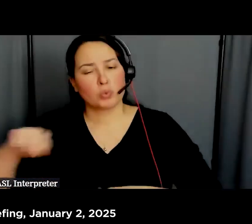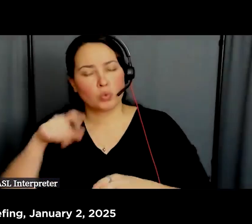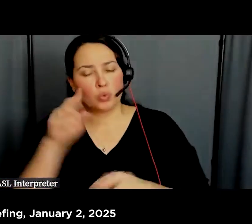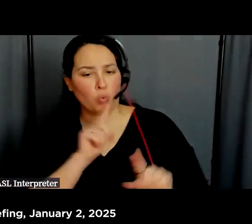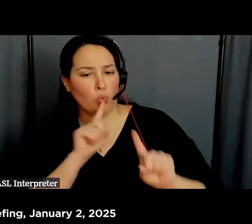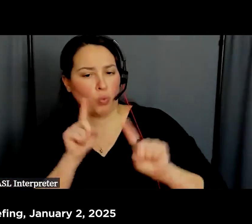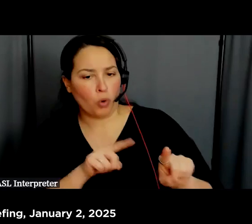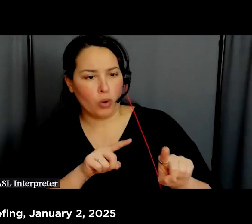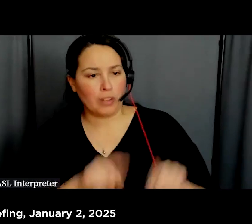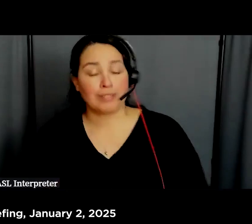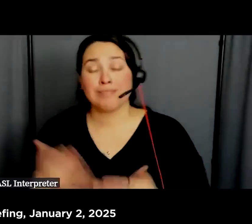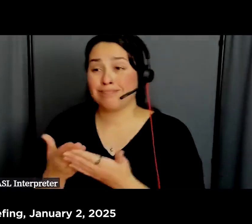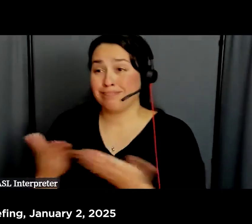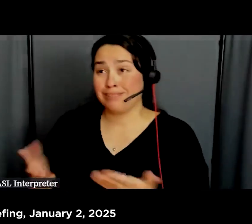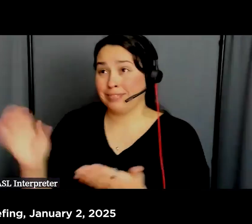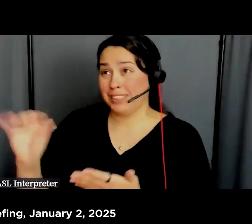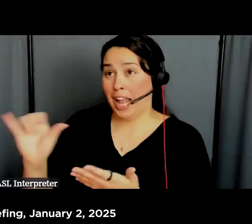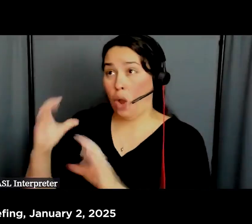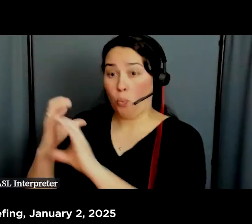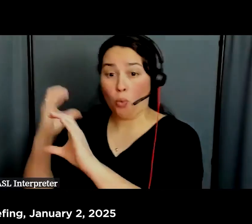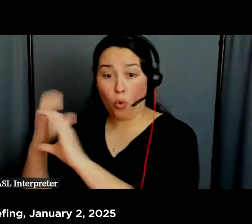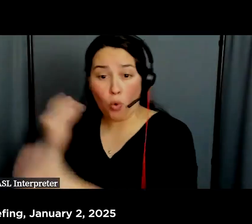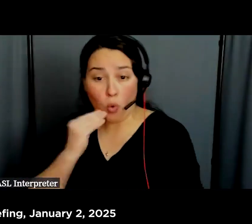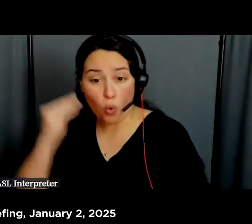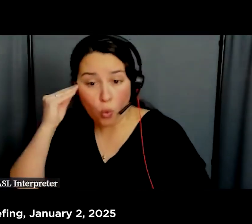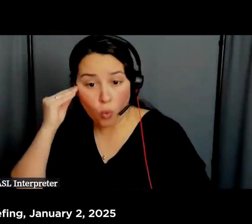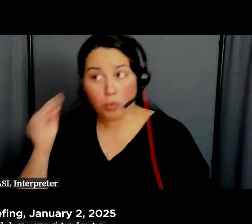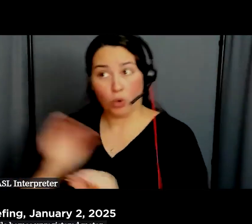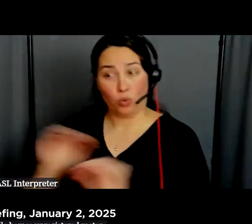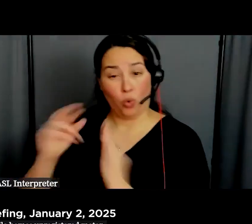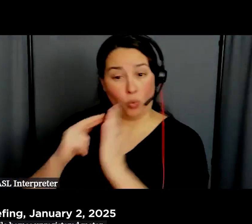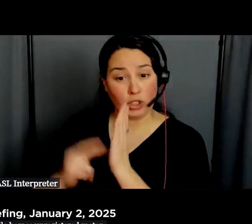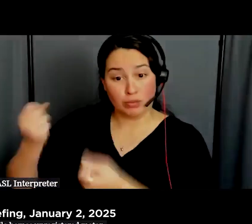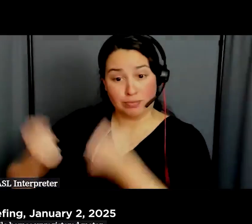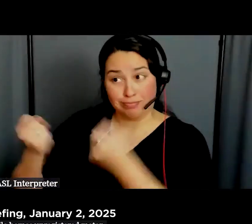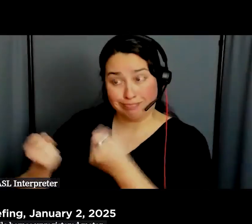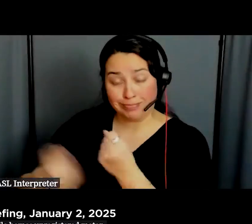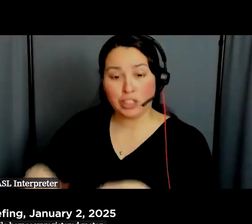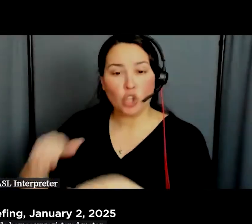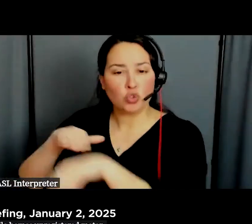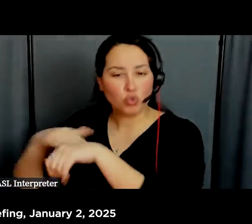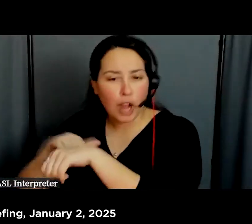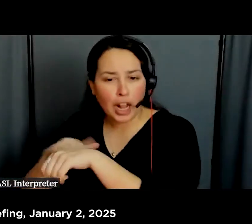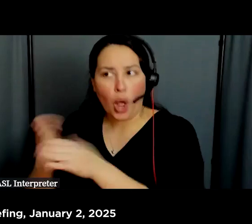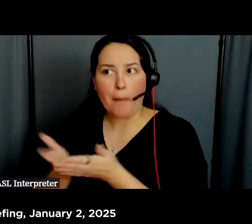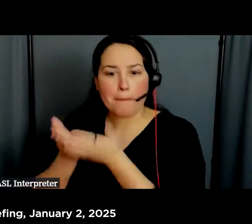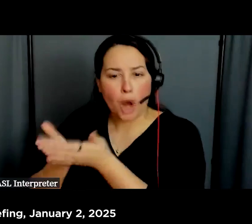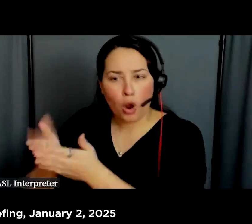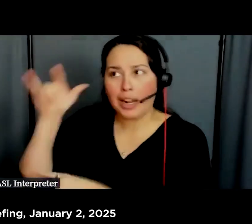Items such as mobile homes, unregistered motor vehicles, trailers, boats, and airplanes should be